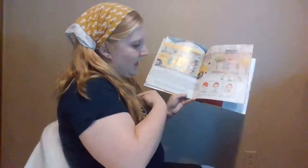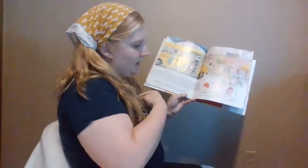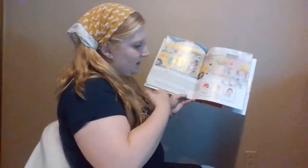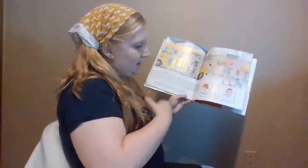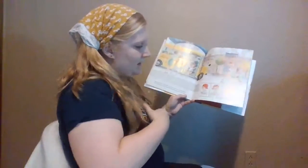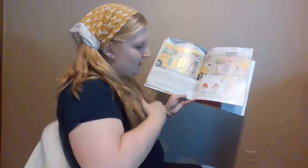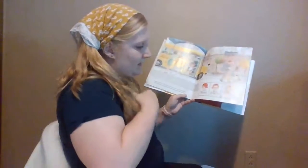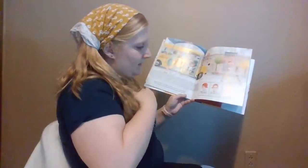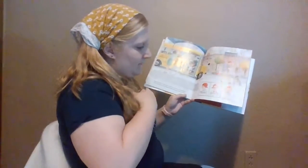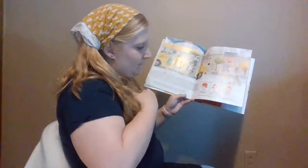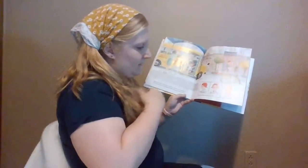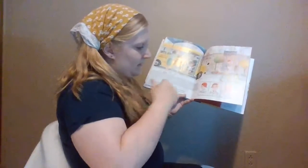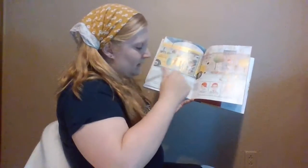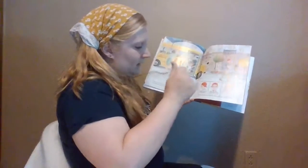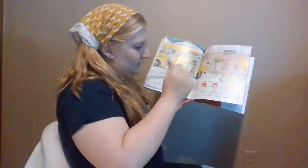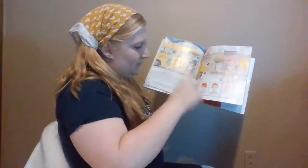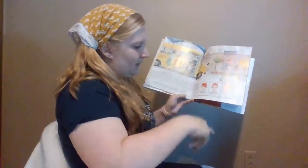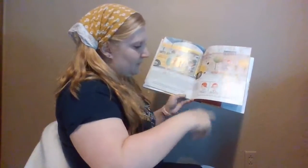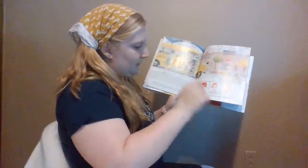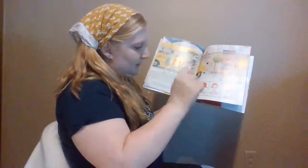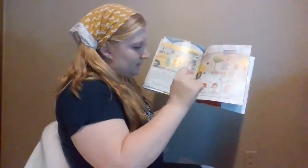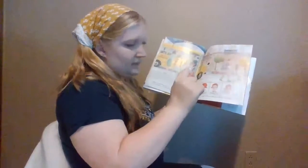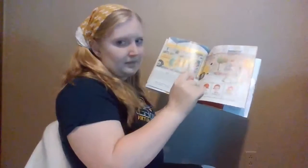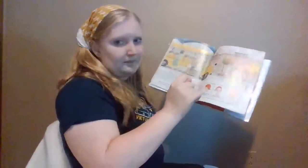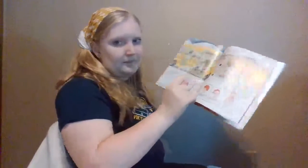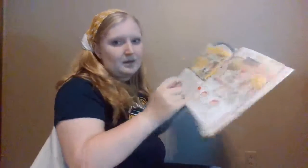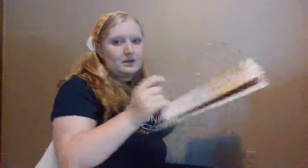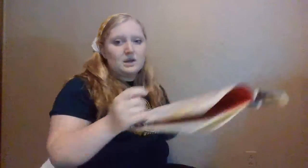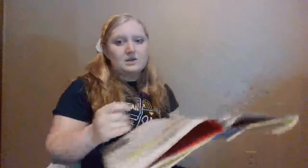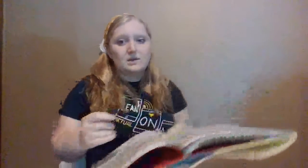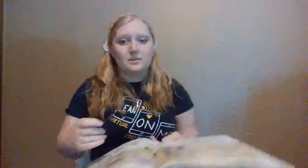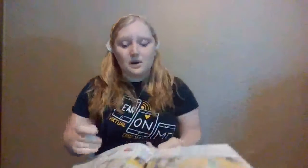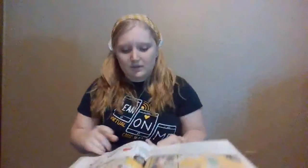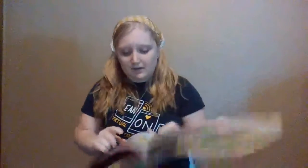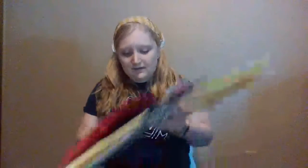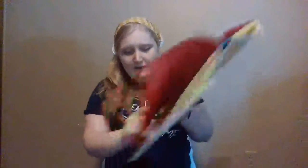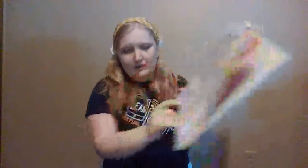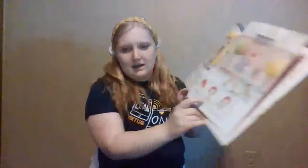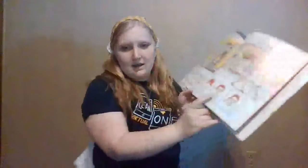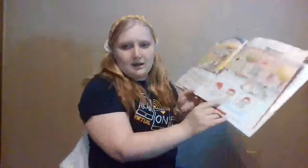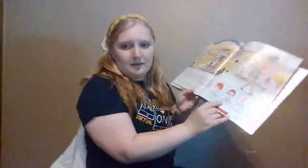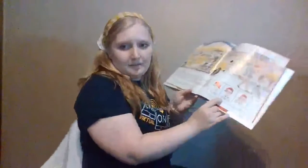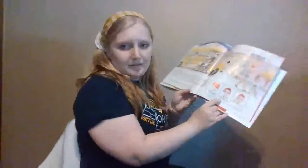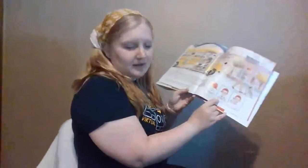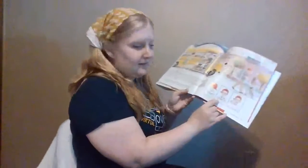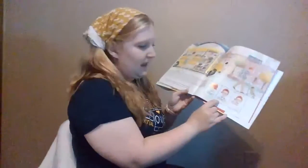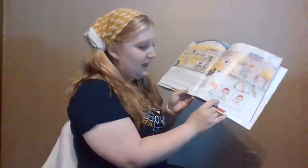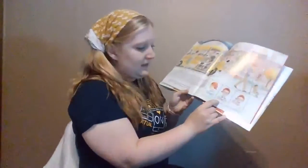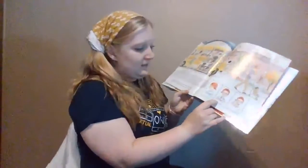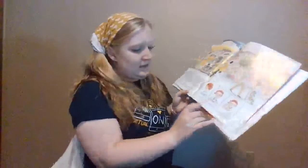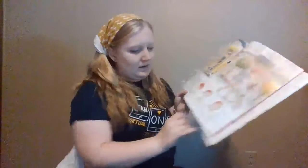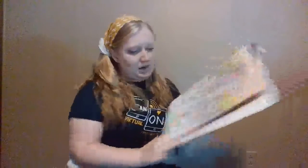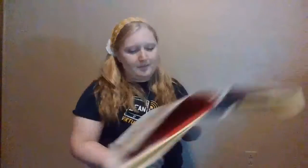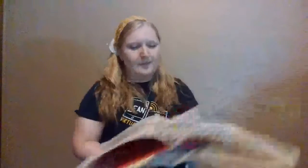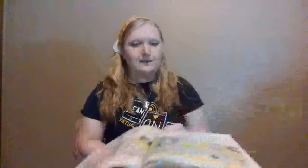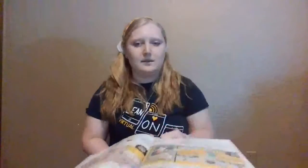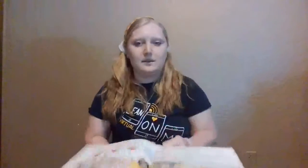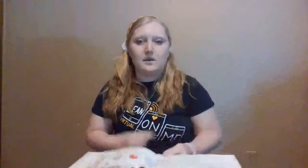I live in an apartment. So Moses down here says, I live in an apartment.